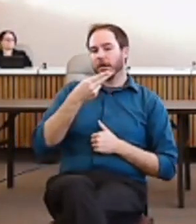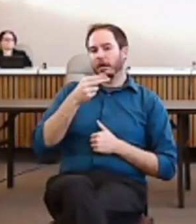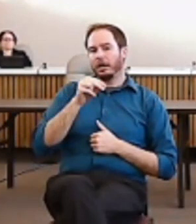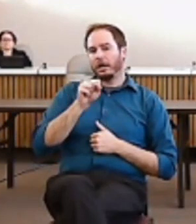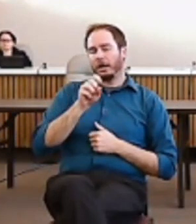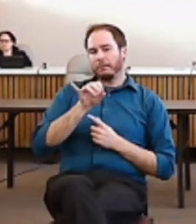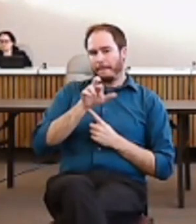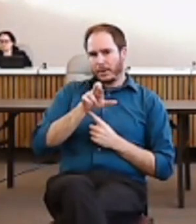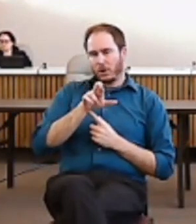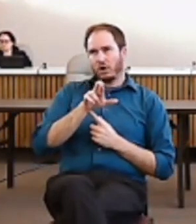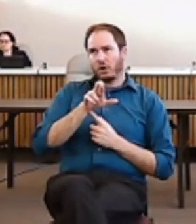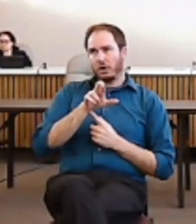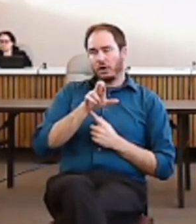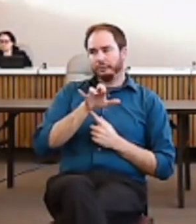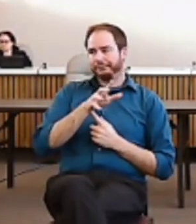Hosmer